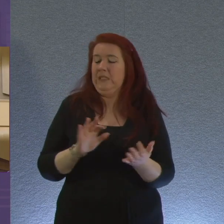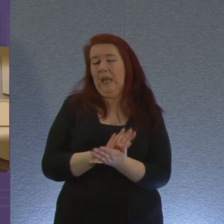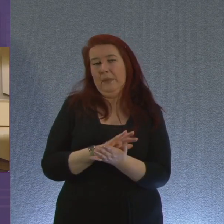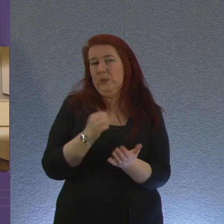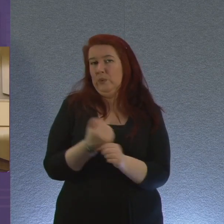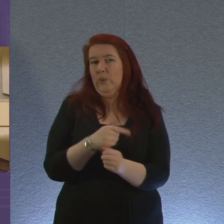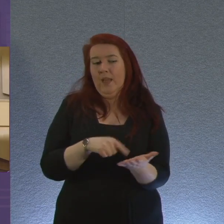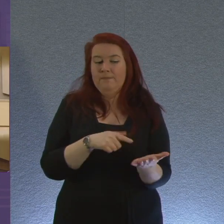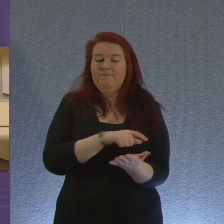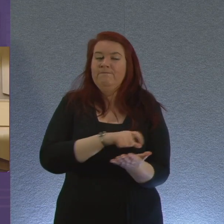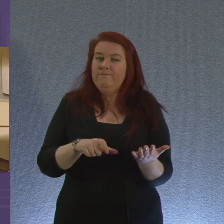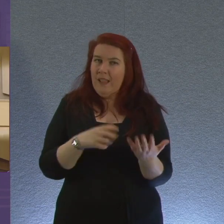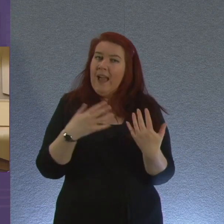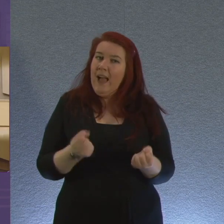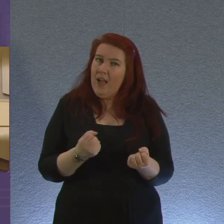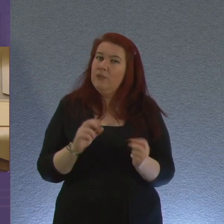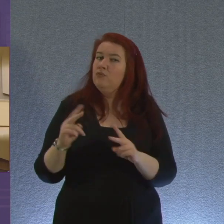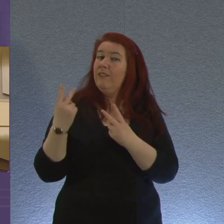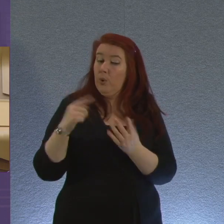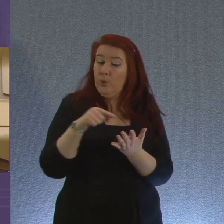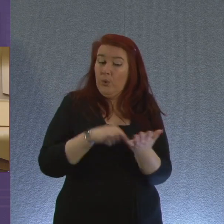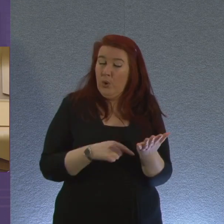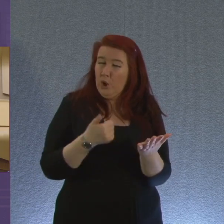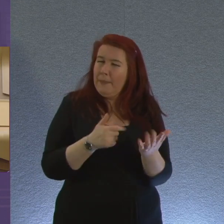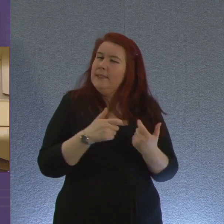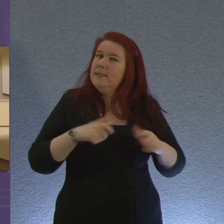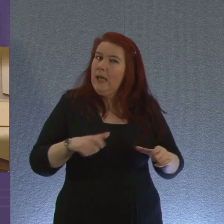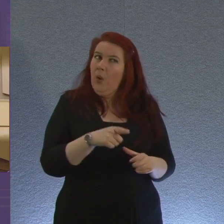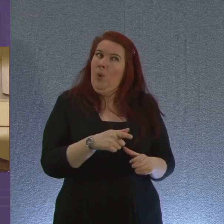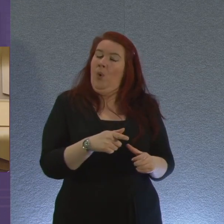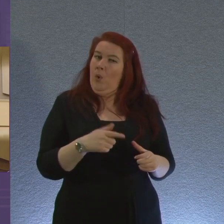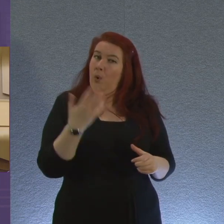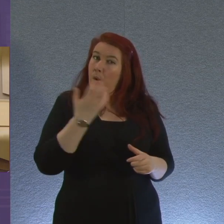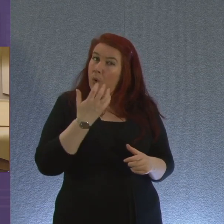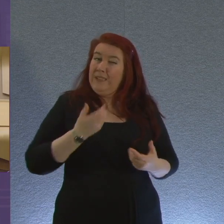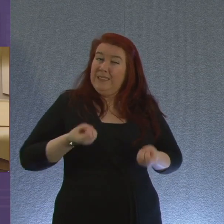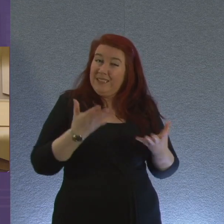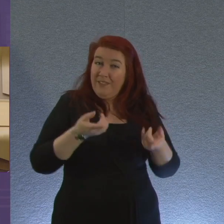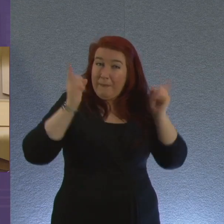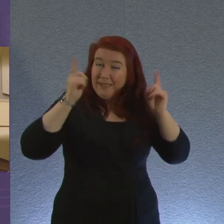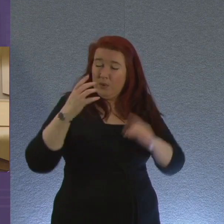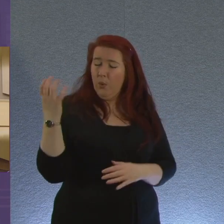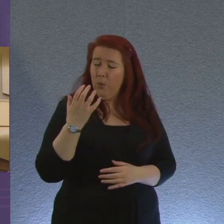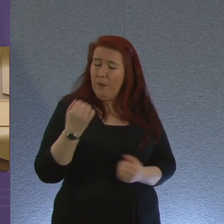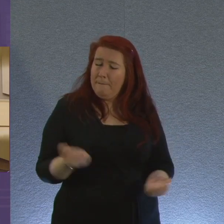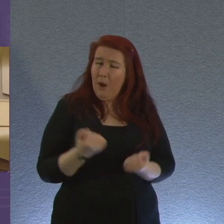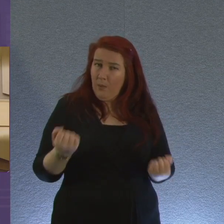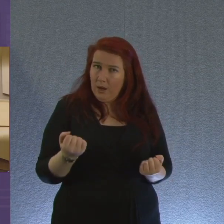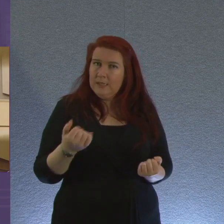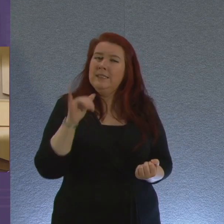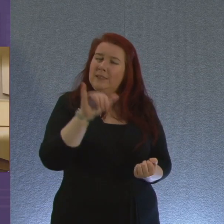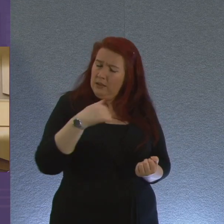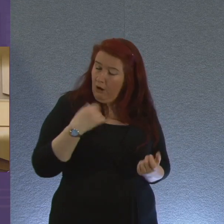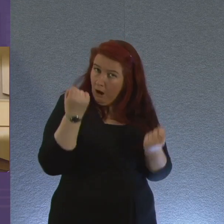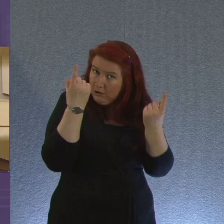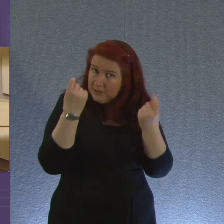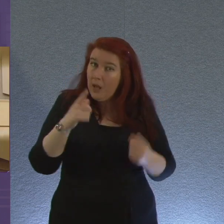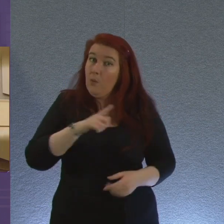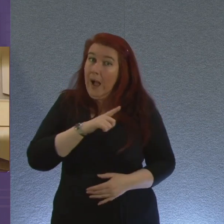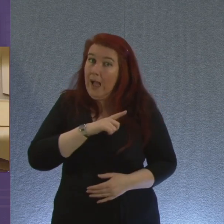a sunset clause, which is good, but it still contains extensive powers for ministers to legislate by regulations. We understand why, but no one should be under